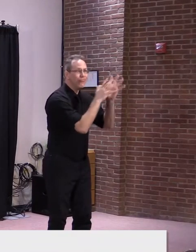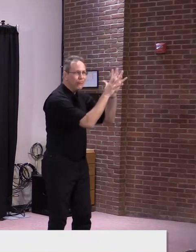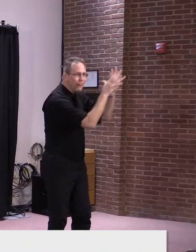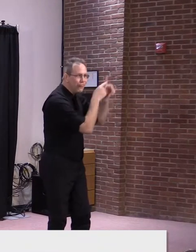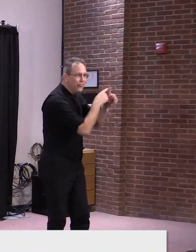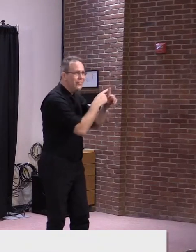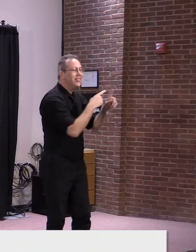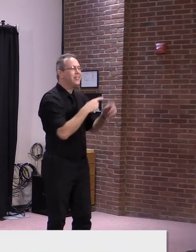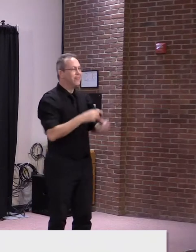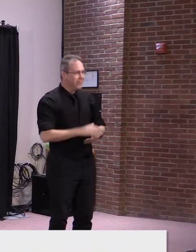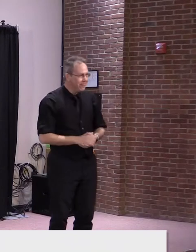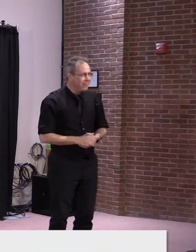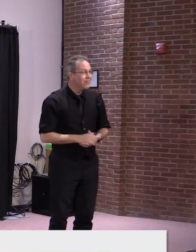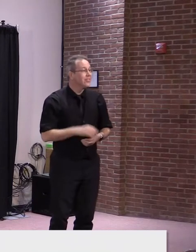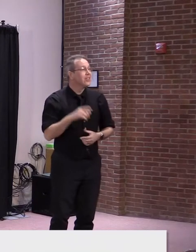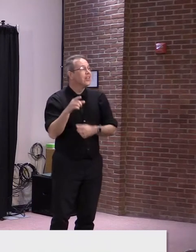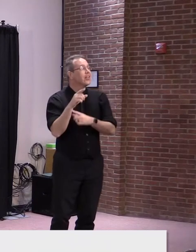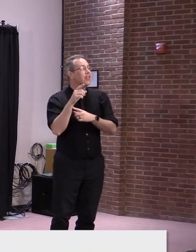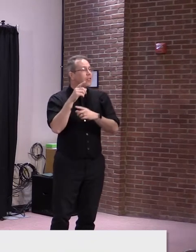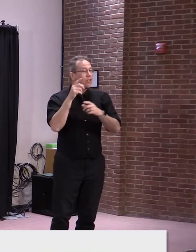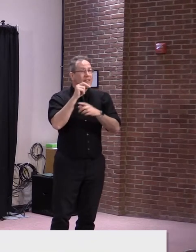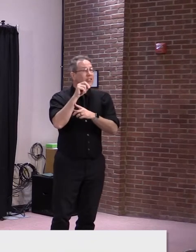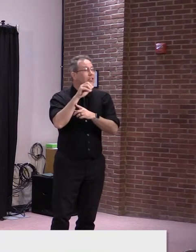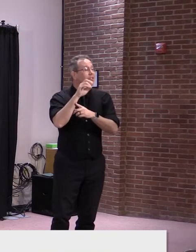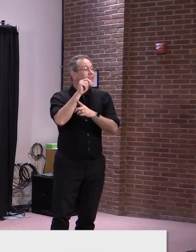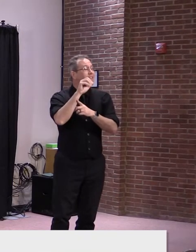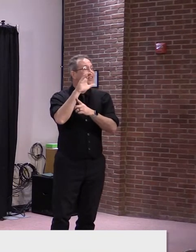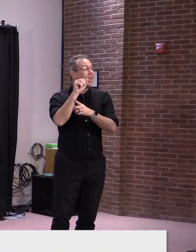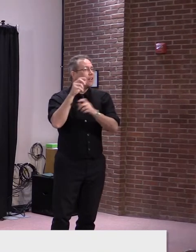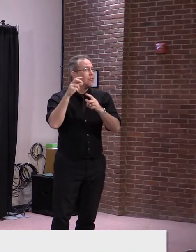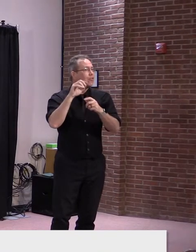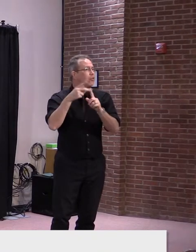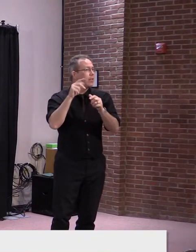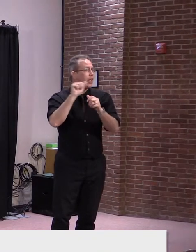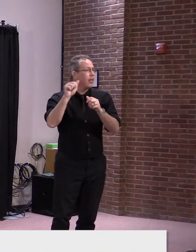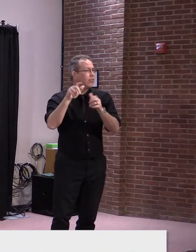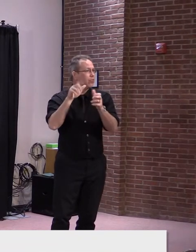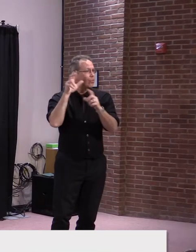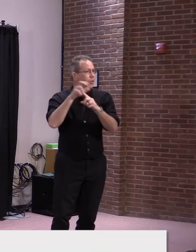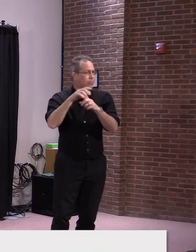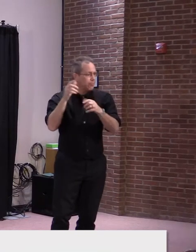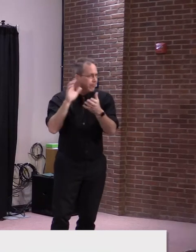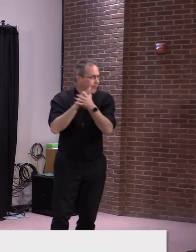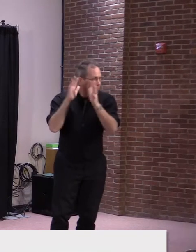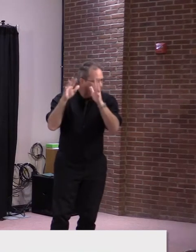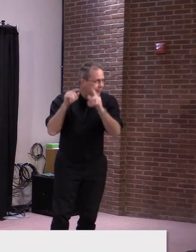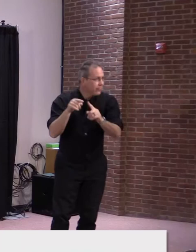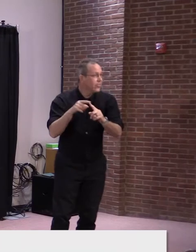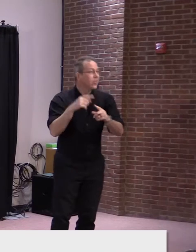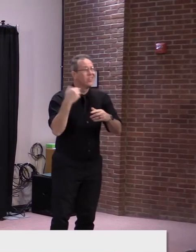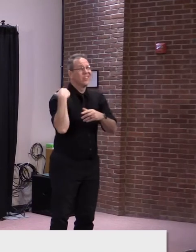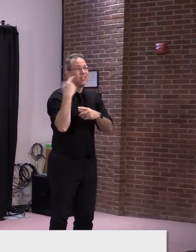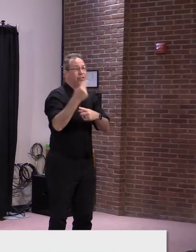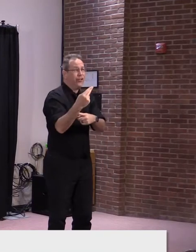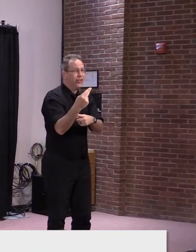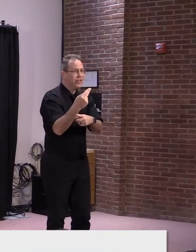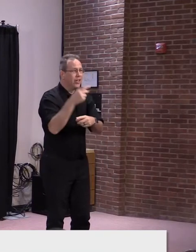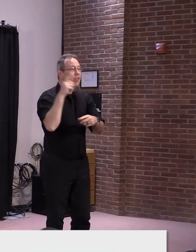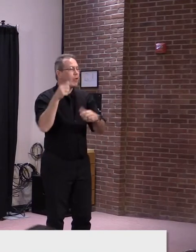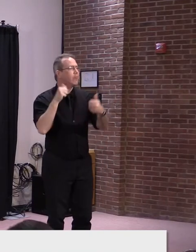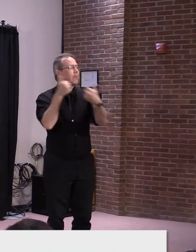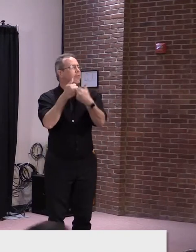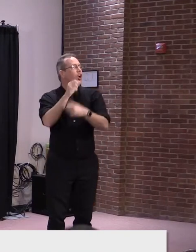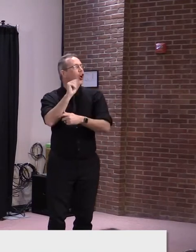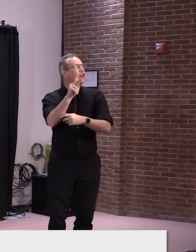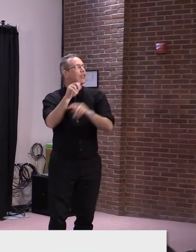the NCAA tournament. Vermonters will be watching this Thursday as you take on Arkansas, and I know you'll